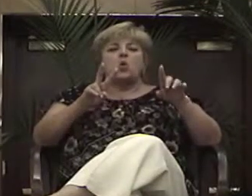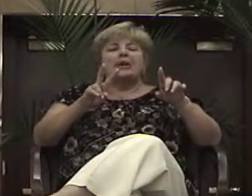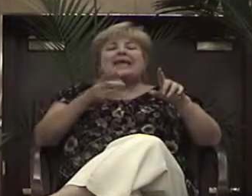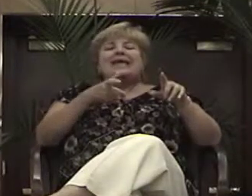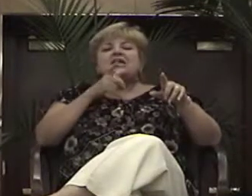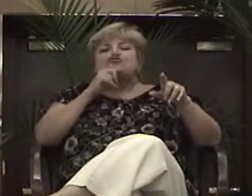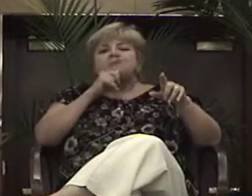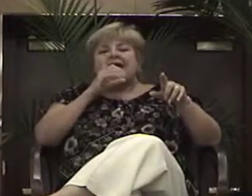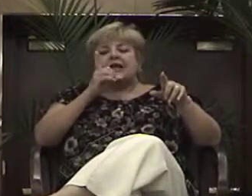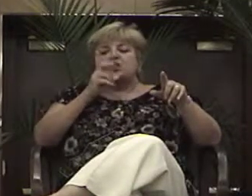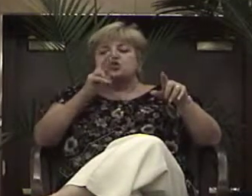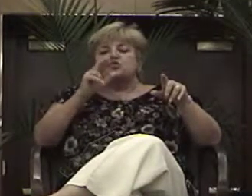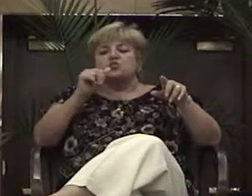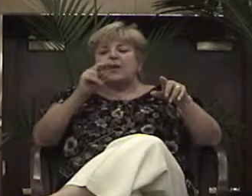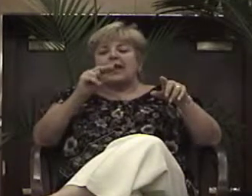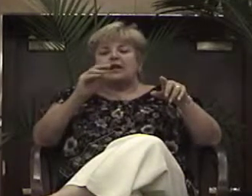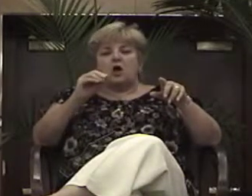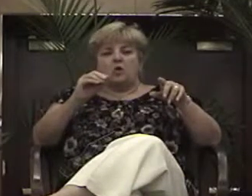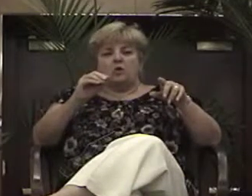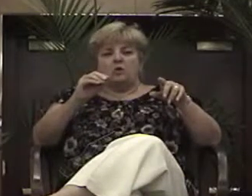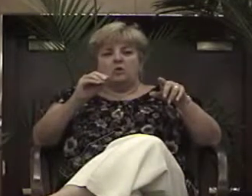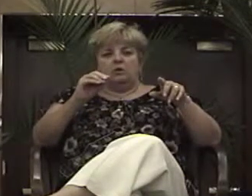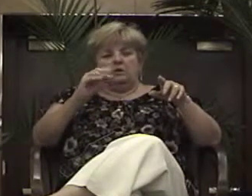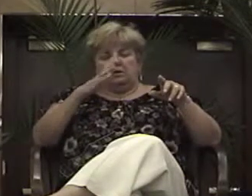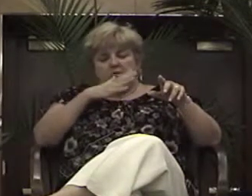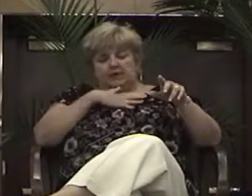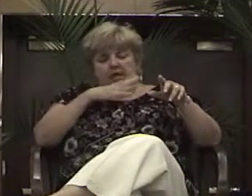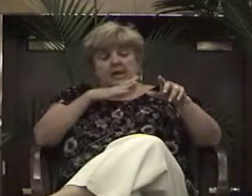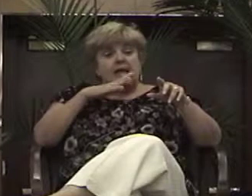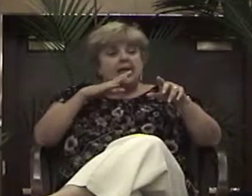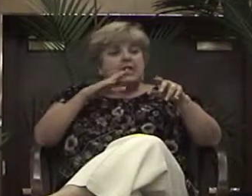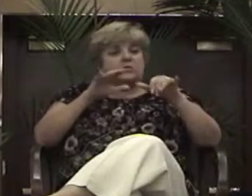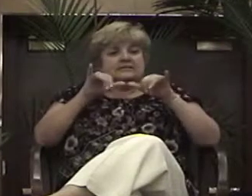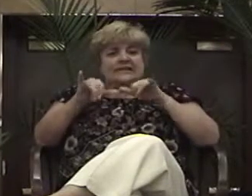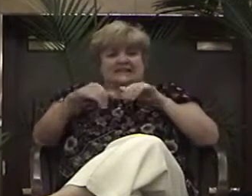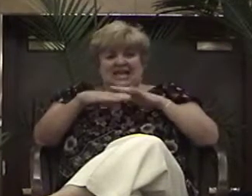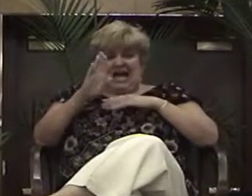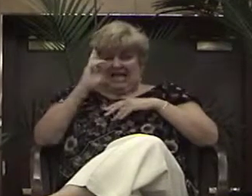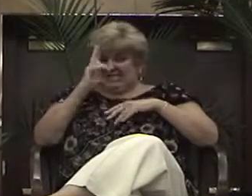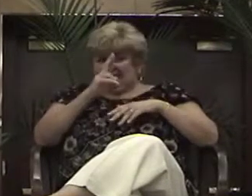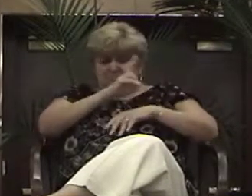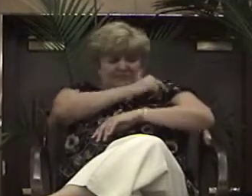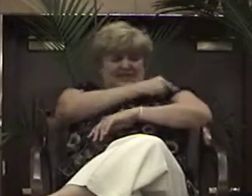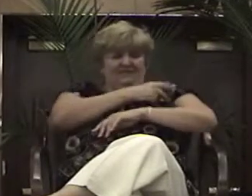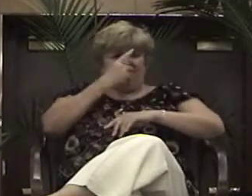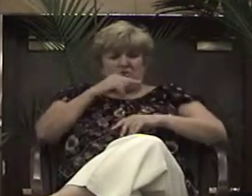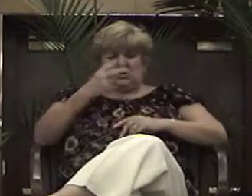And he spent the next 11 months close to it in the hospital. They skin grafted new eyelids on him because when Drano